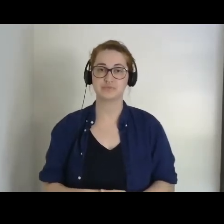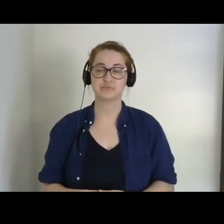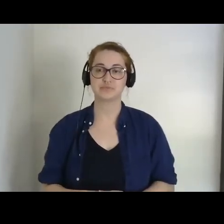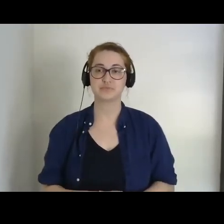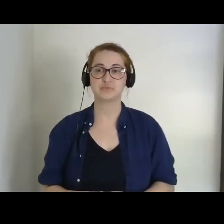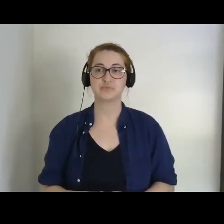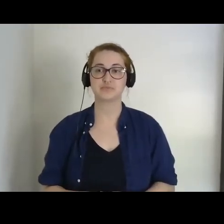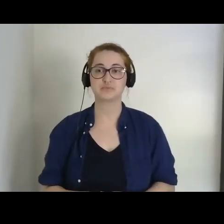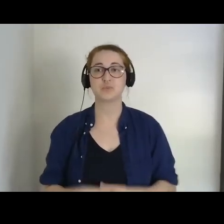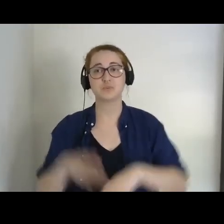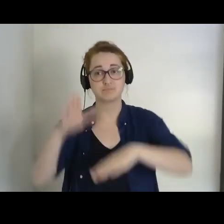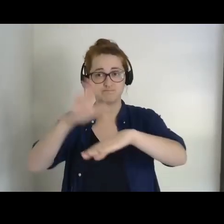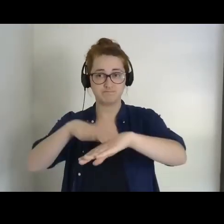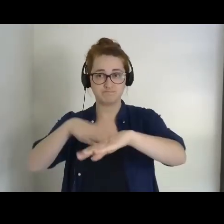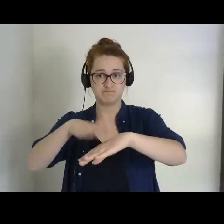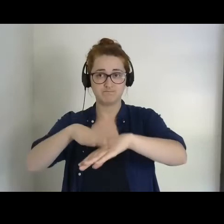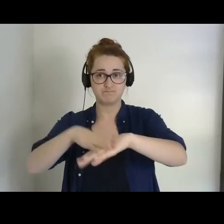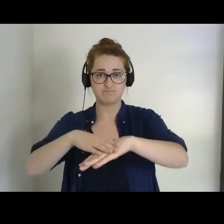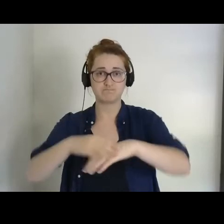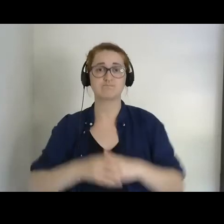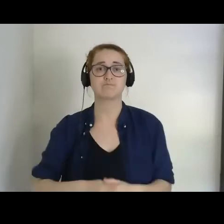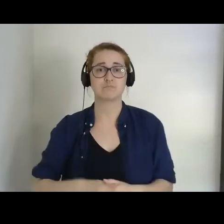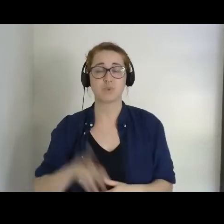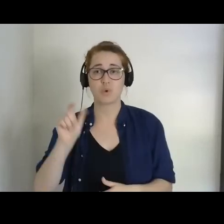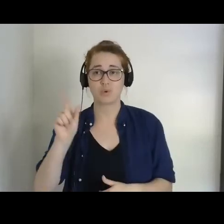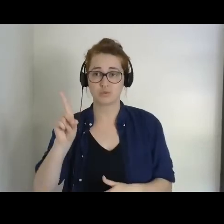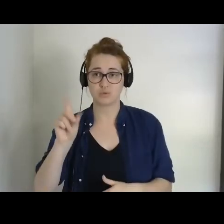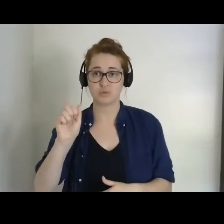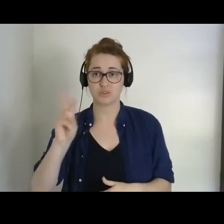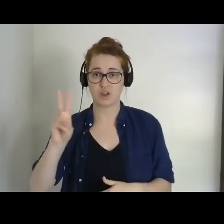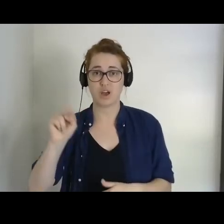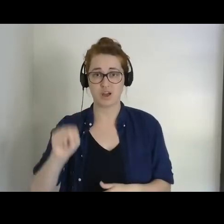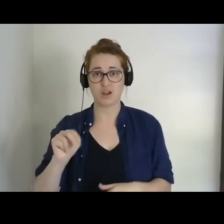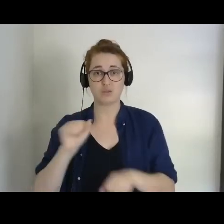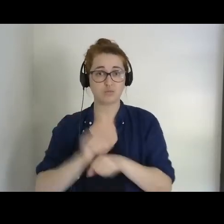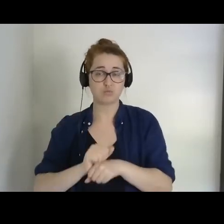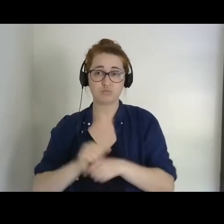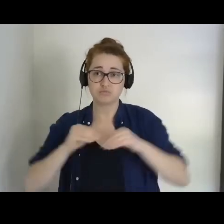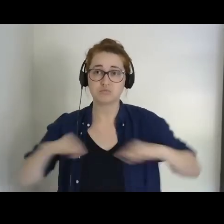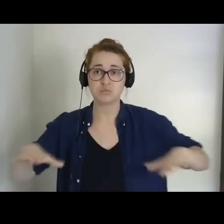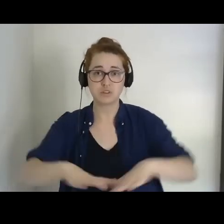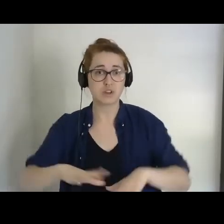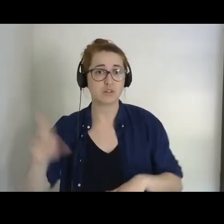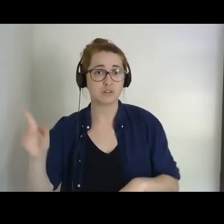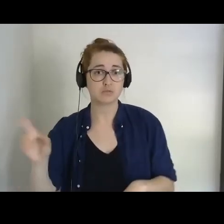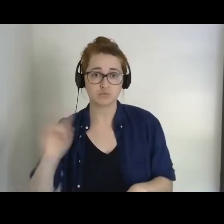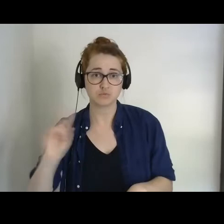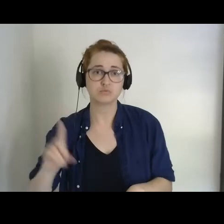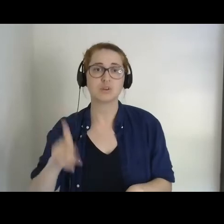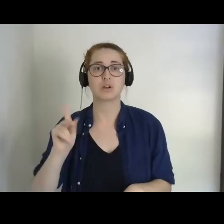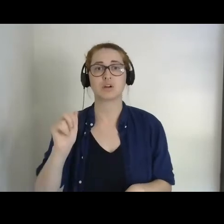So there's a content warning, and I'd like to acknowledge that Dawn Canada is working on the unceded territory of the